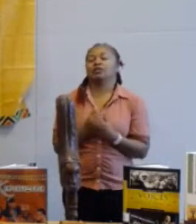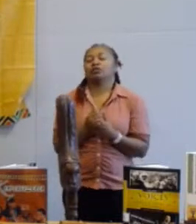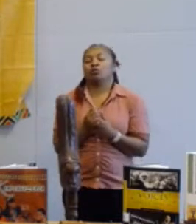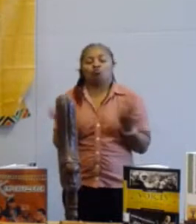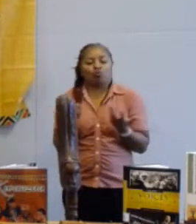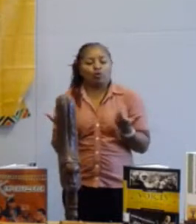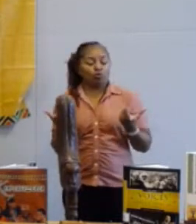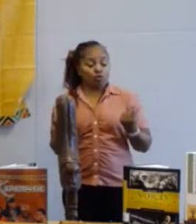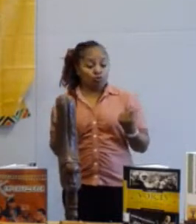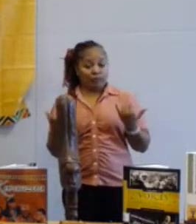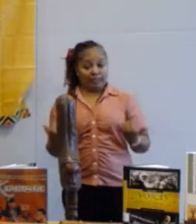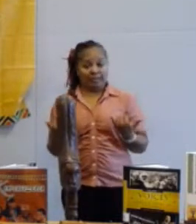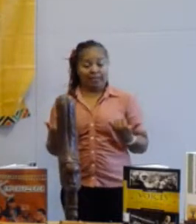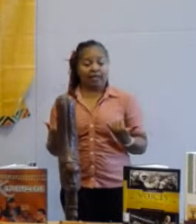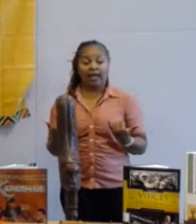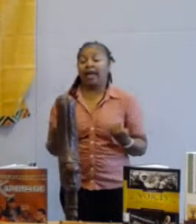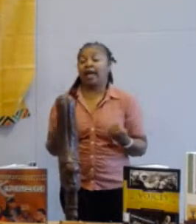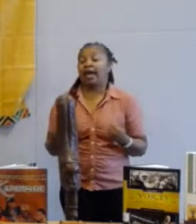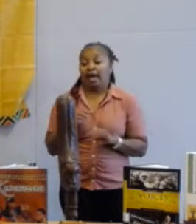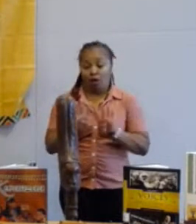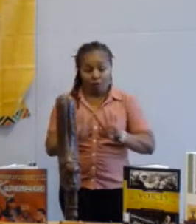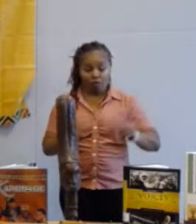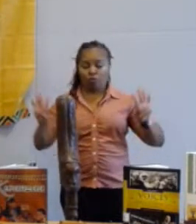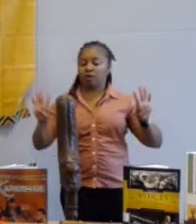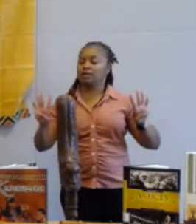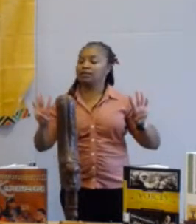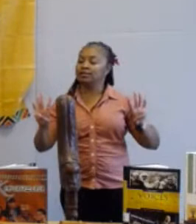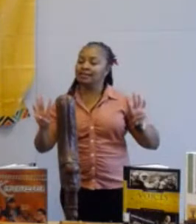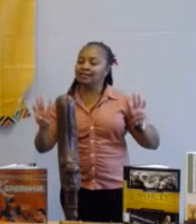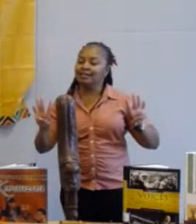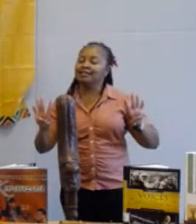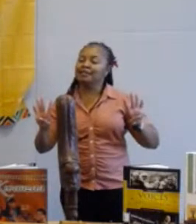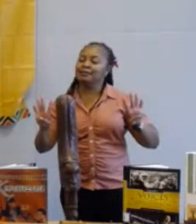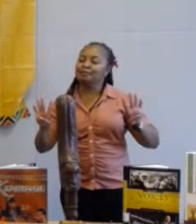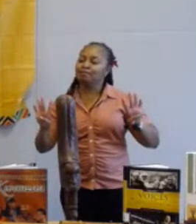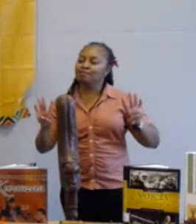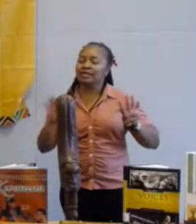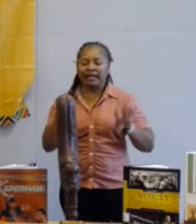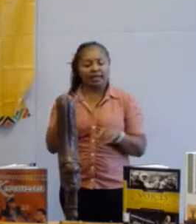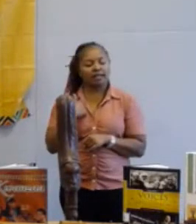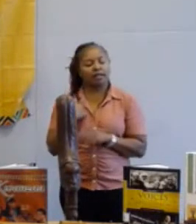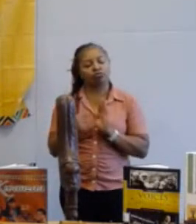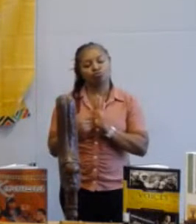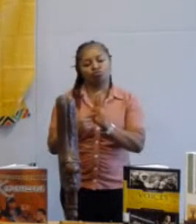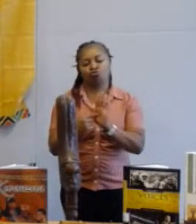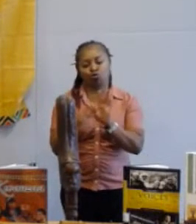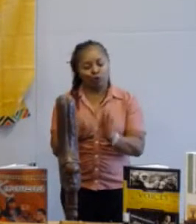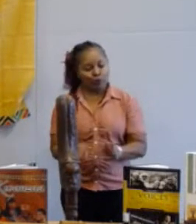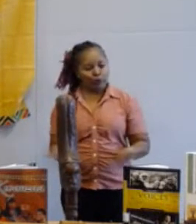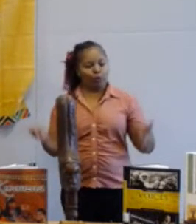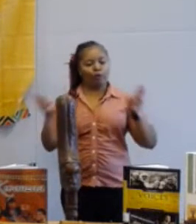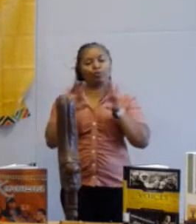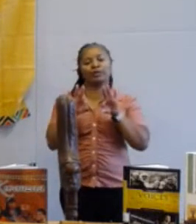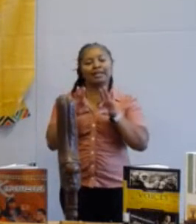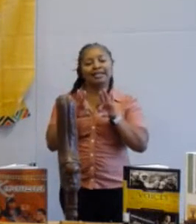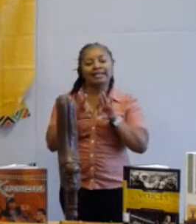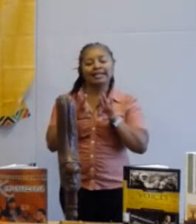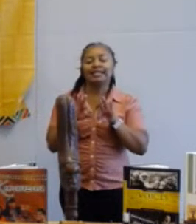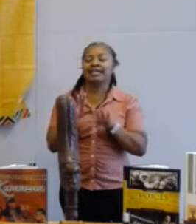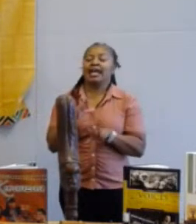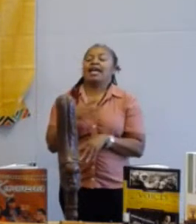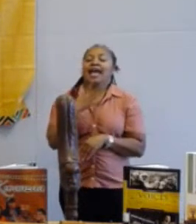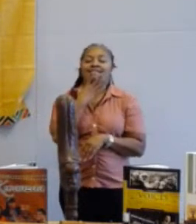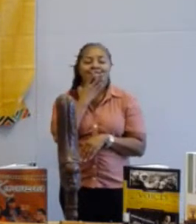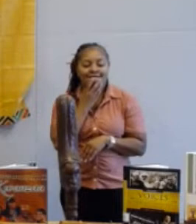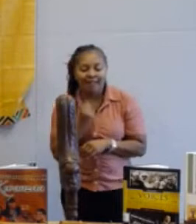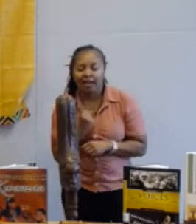do, these crafts that we do at Kwanzaa, always reiterate the importance of Kwanzaa and the principles that we're learning.